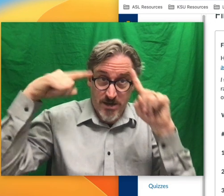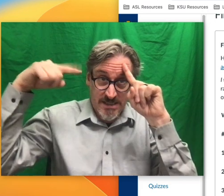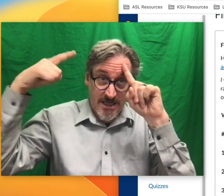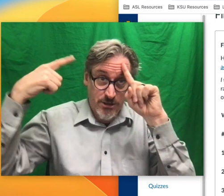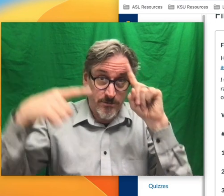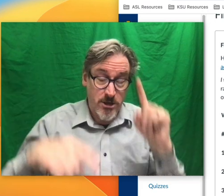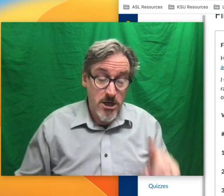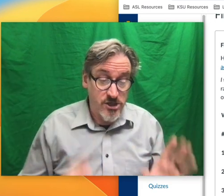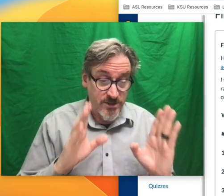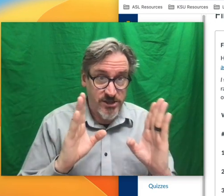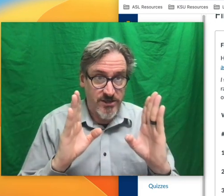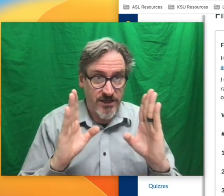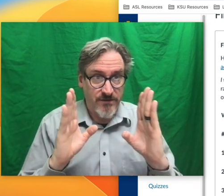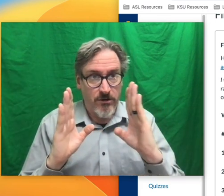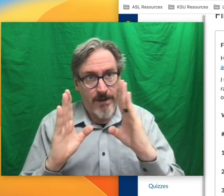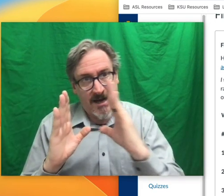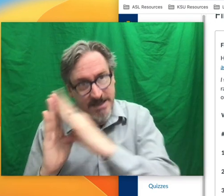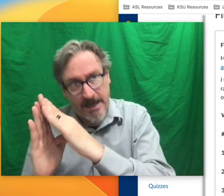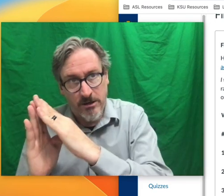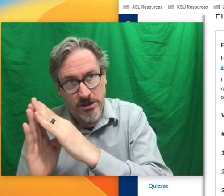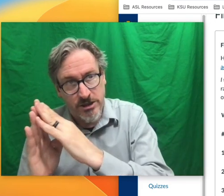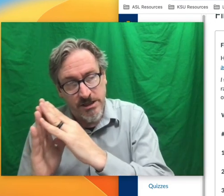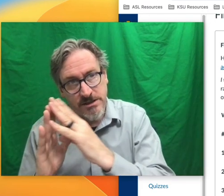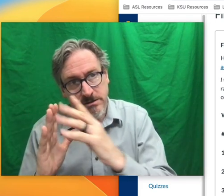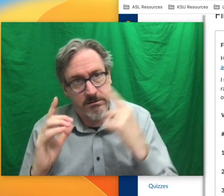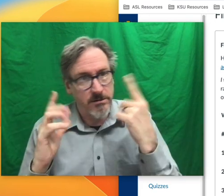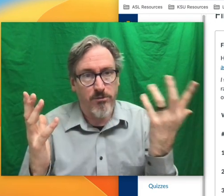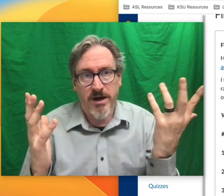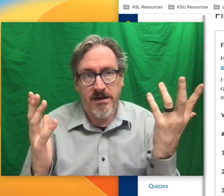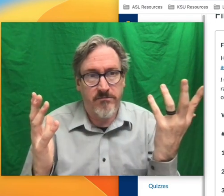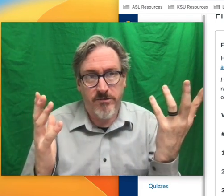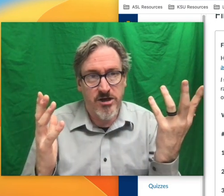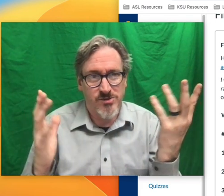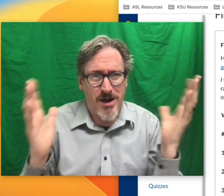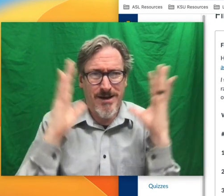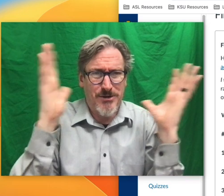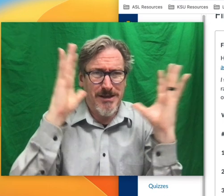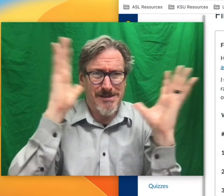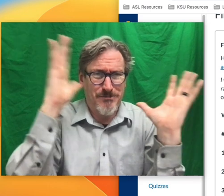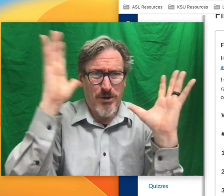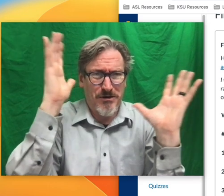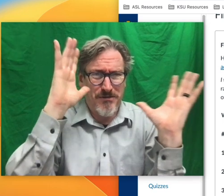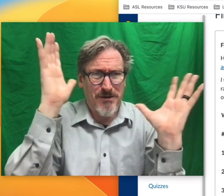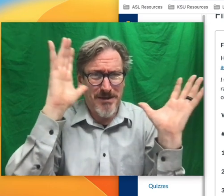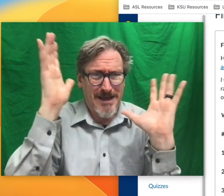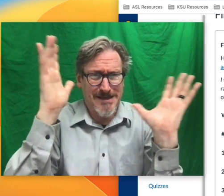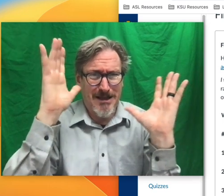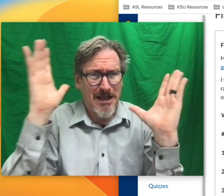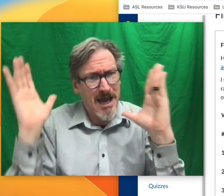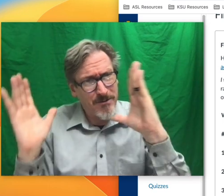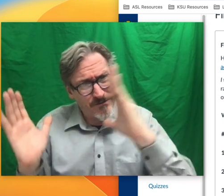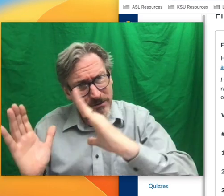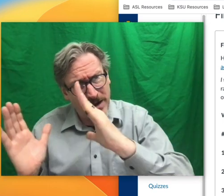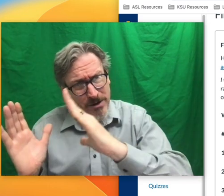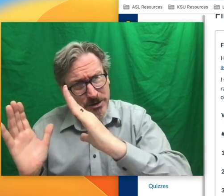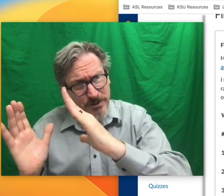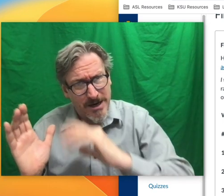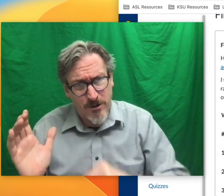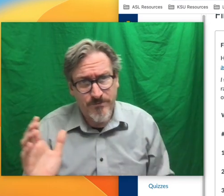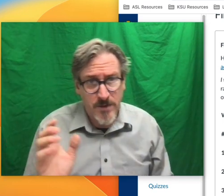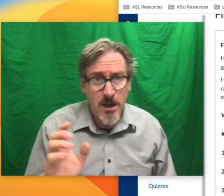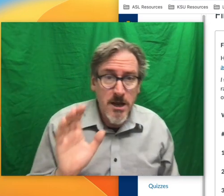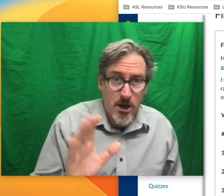ASL translation, because we just default back to English because our brain goes, why am I doing this weird thing with ASL? I want to